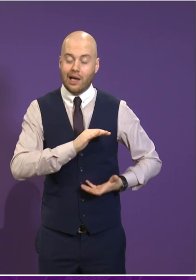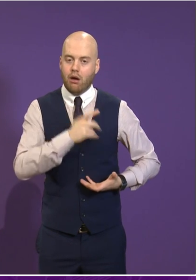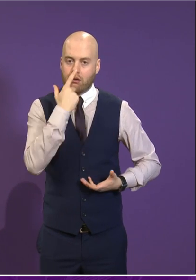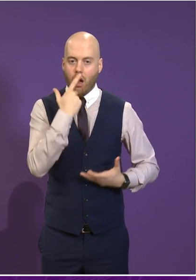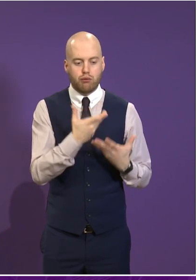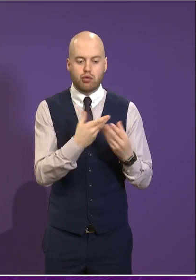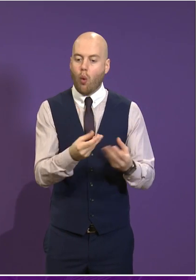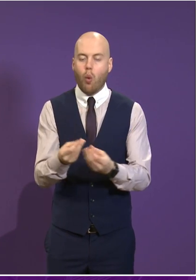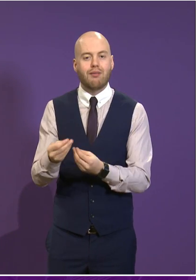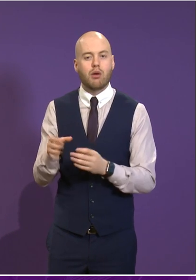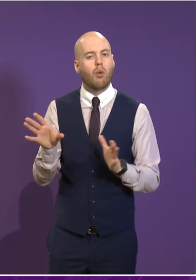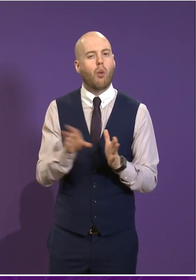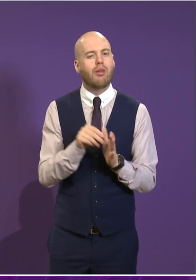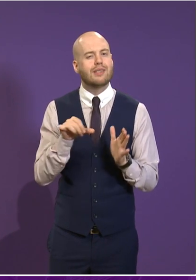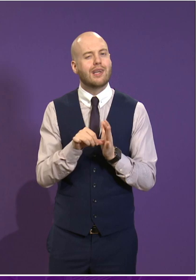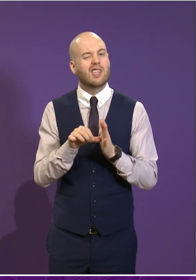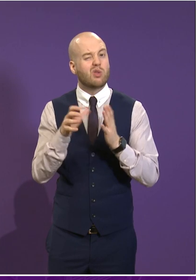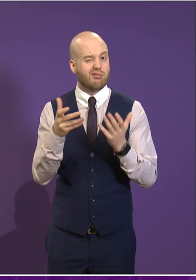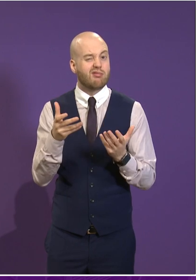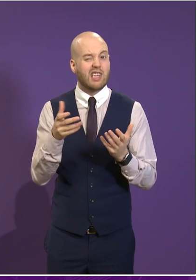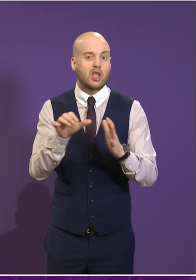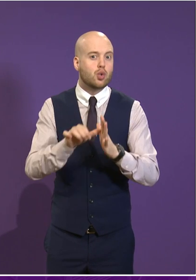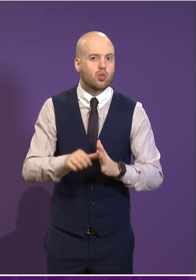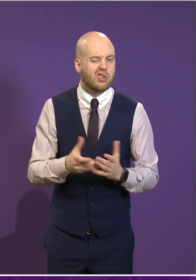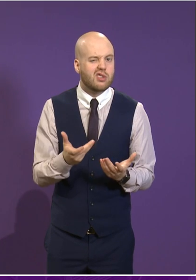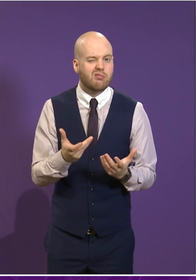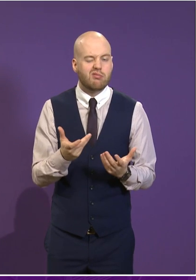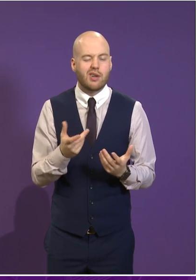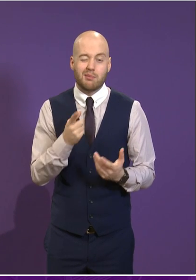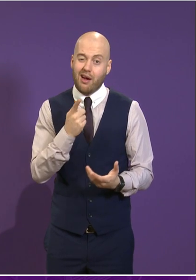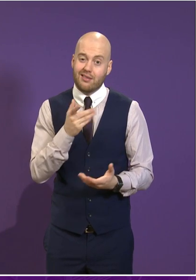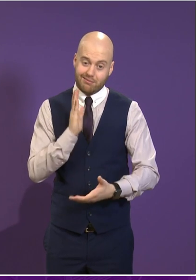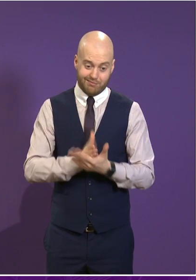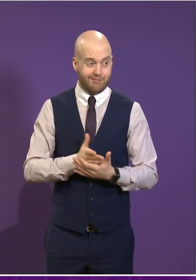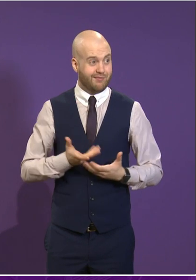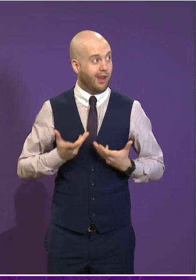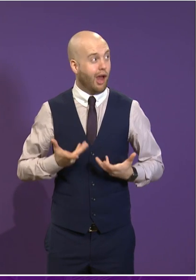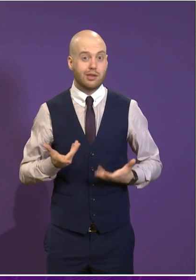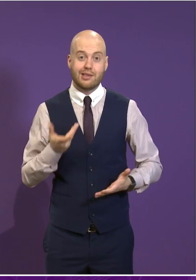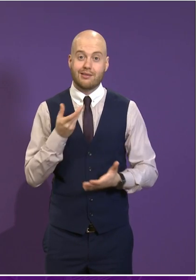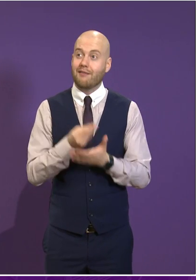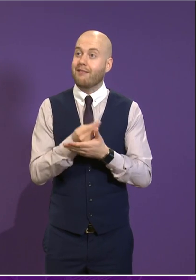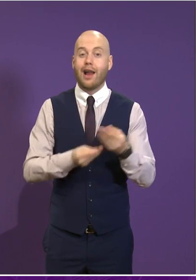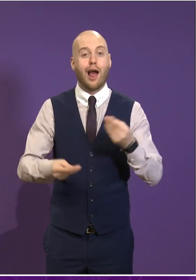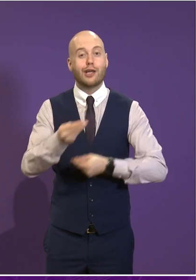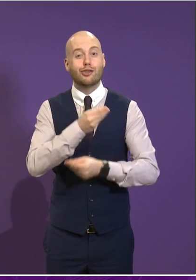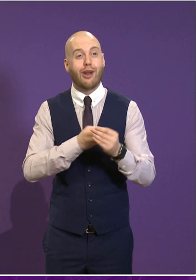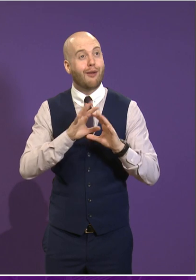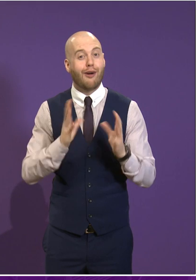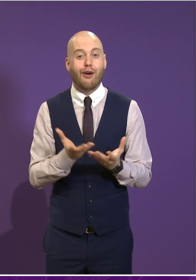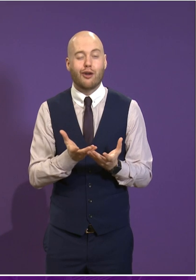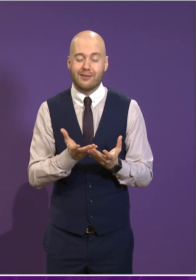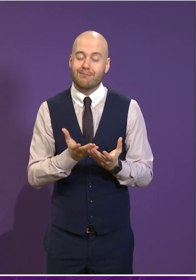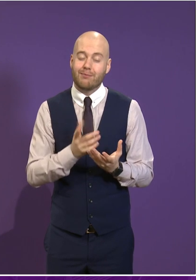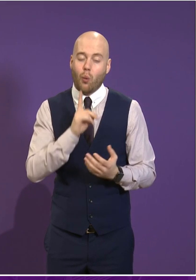the really difficult issues. I mean, realistically, in the current financial climate, it is going to take some